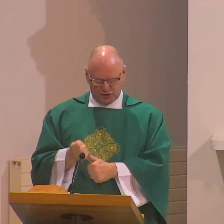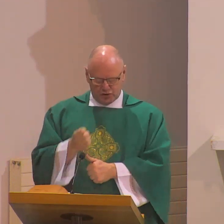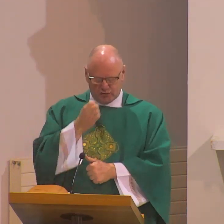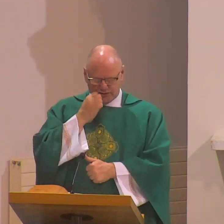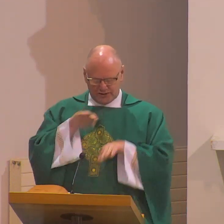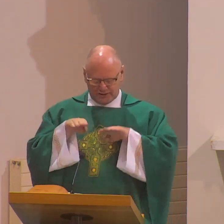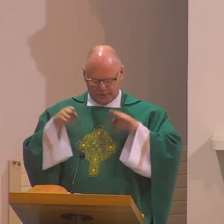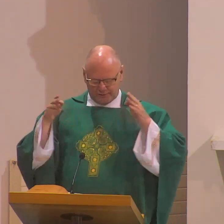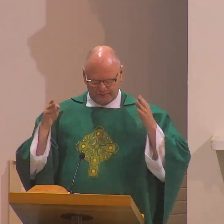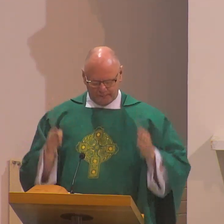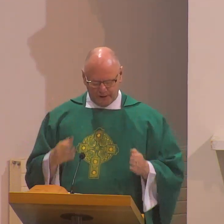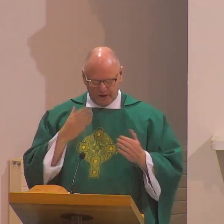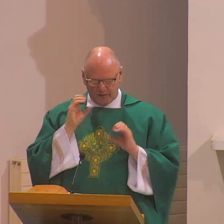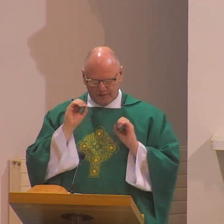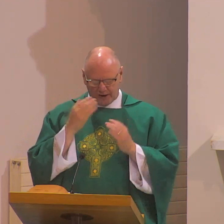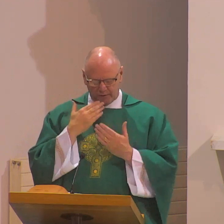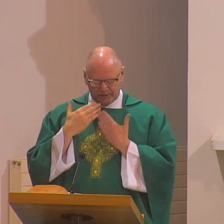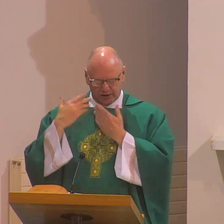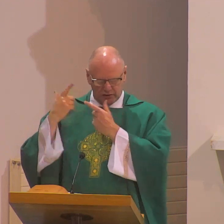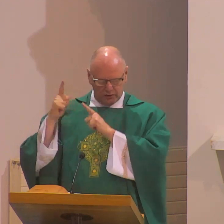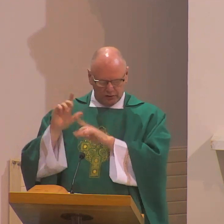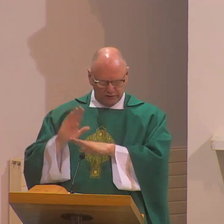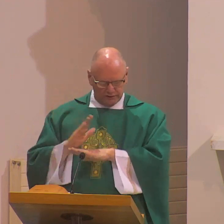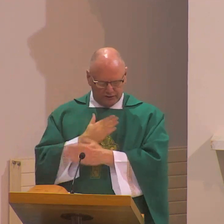this Eucharistic table. Finally, we thank